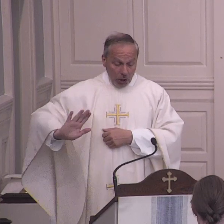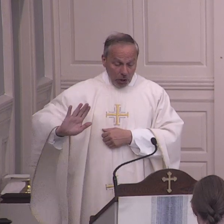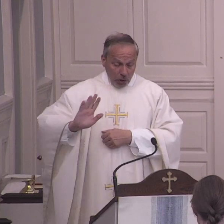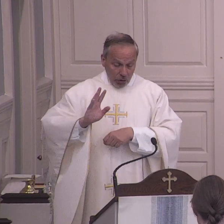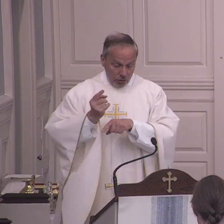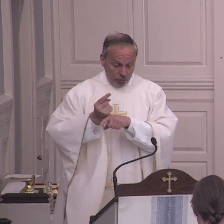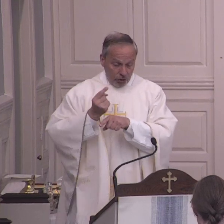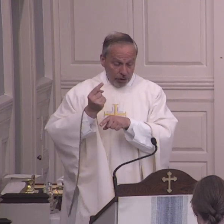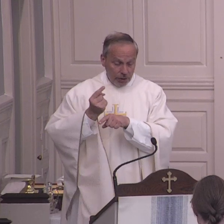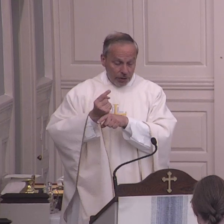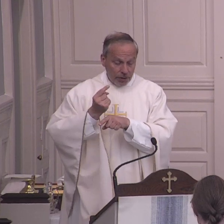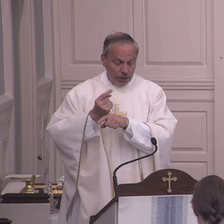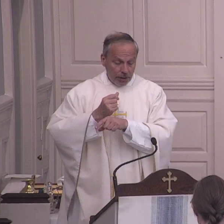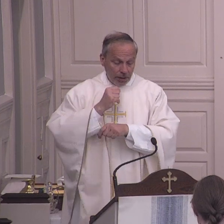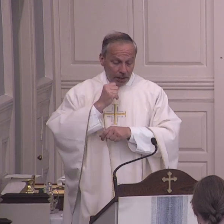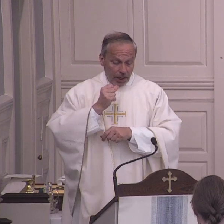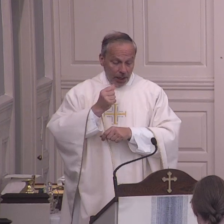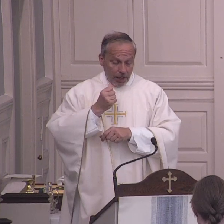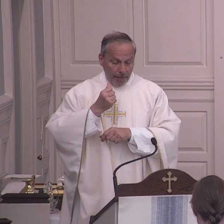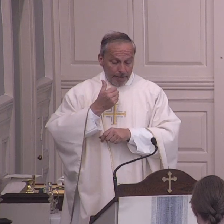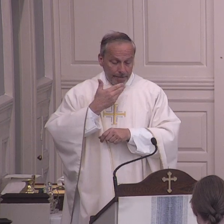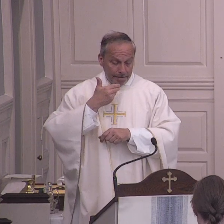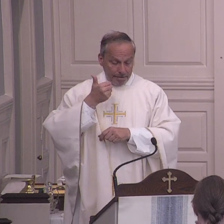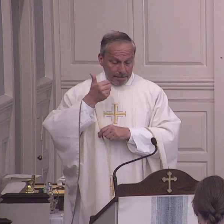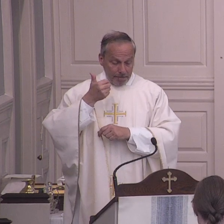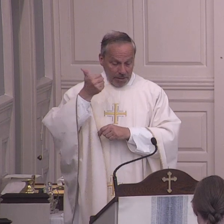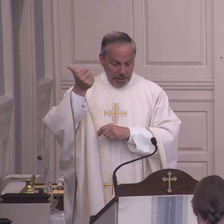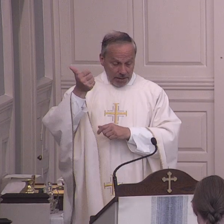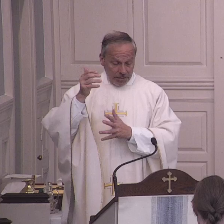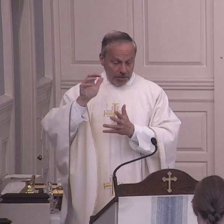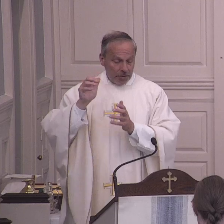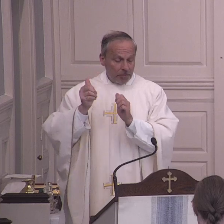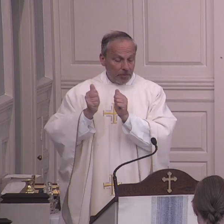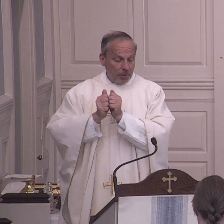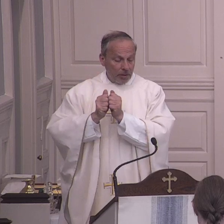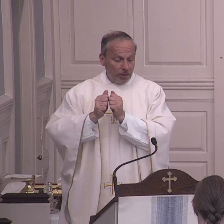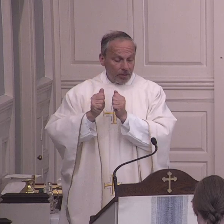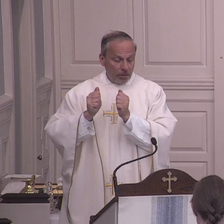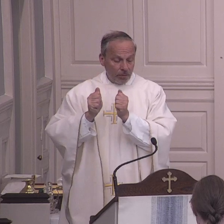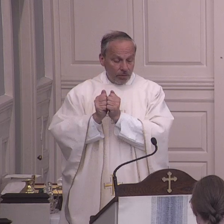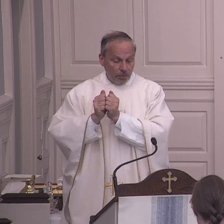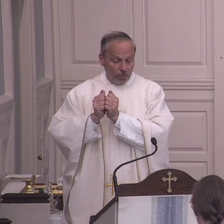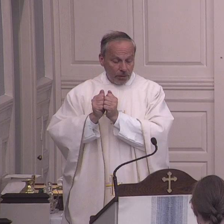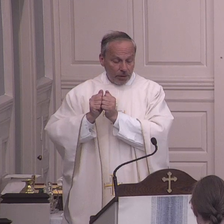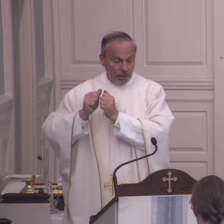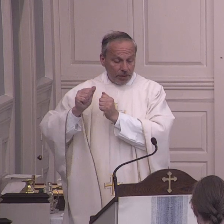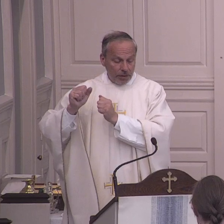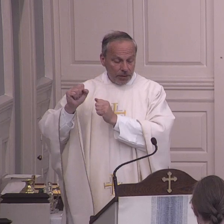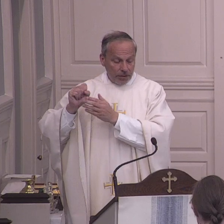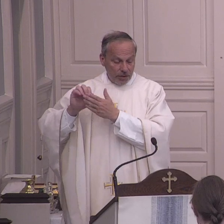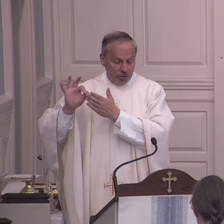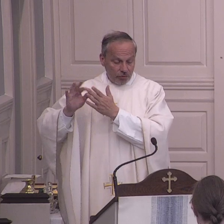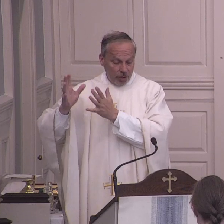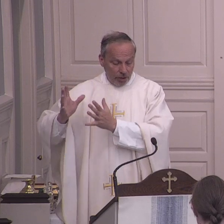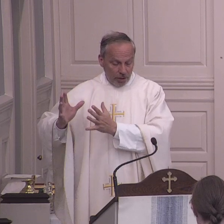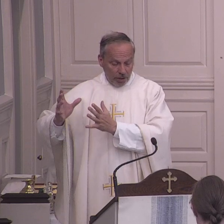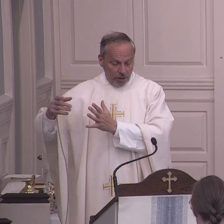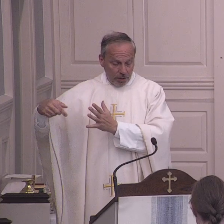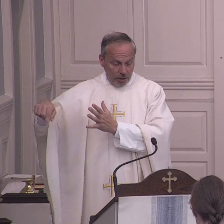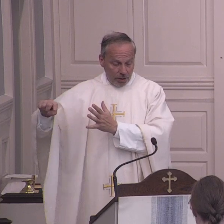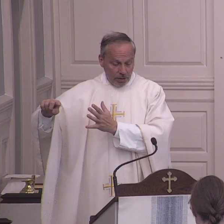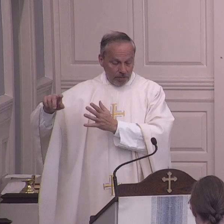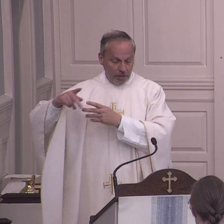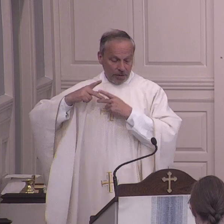I tell you, unless your righteousness surpasses that of